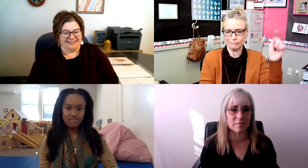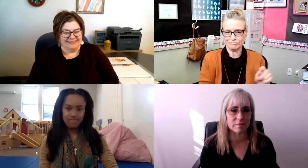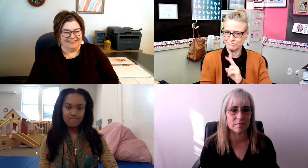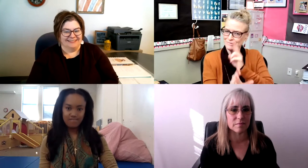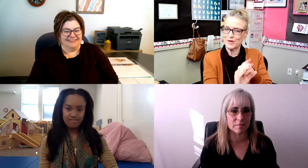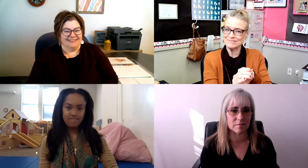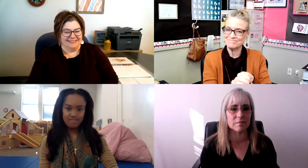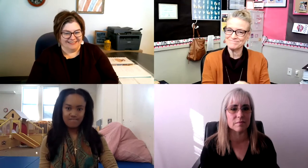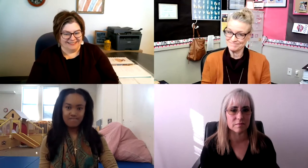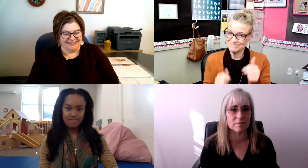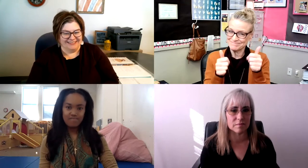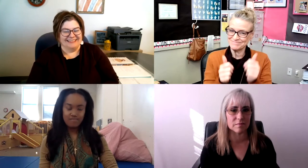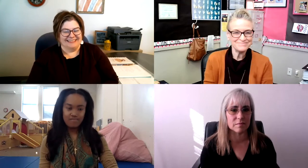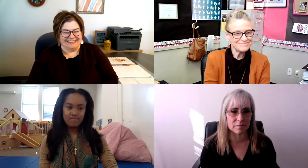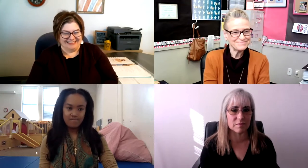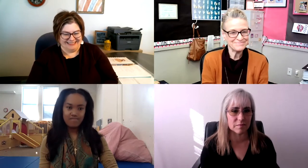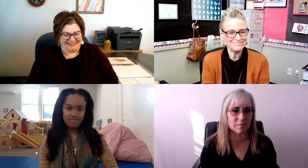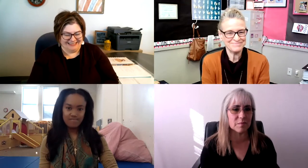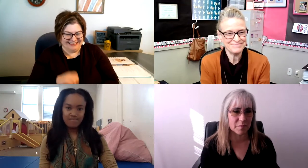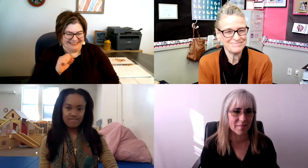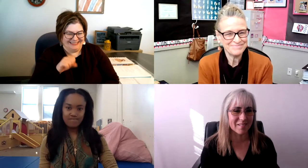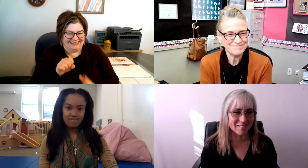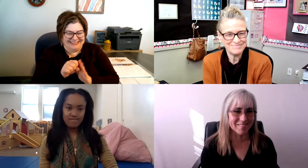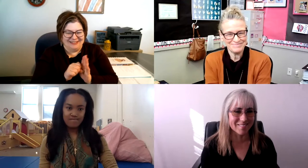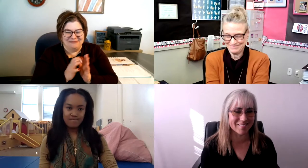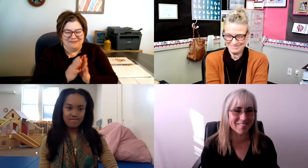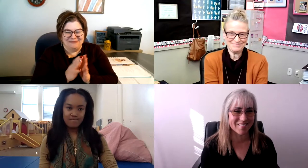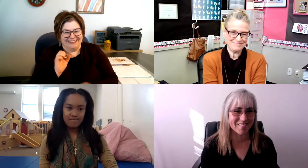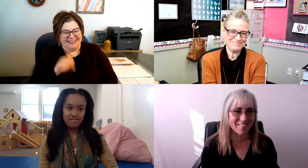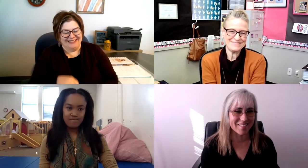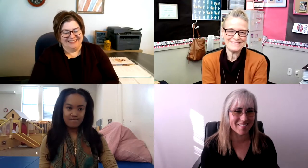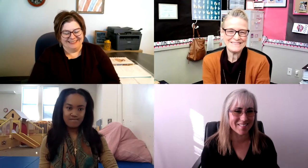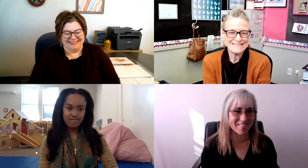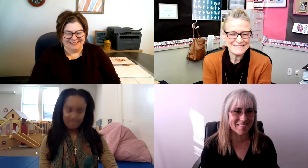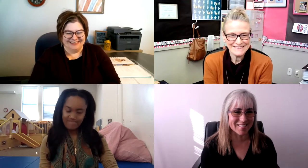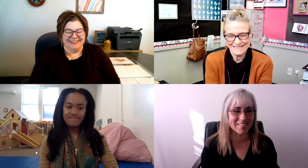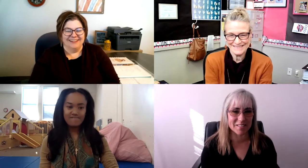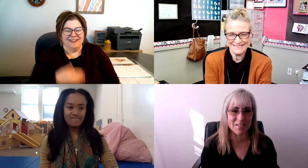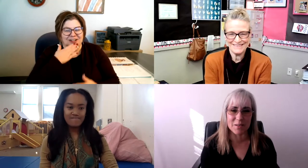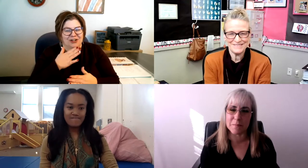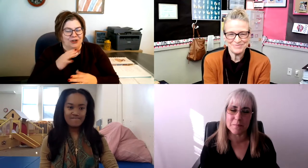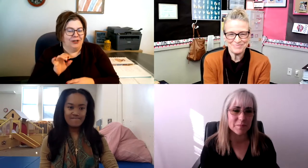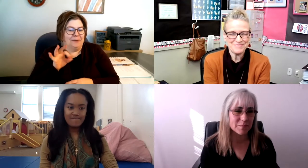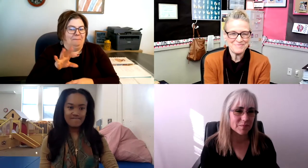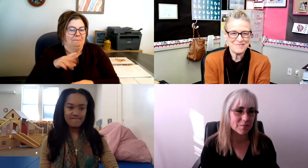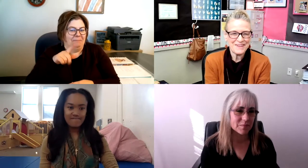put that out there. It's at 6 o'clock on California time. So please join us. It's statewide. Thank you.